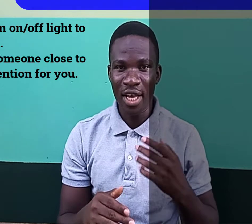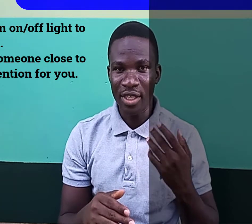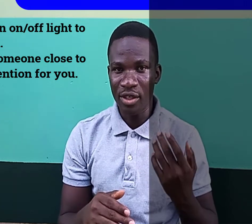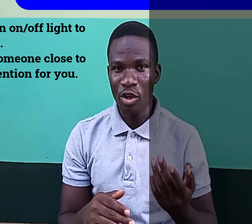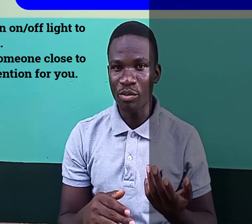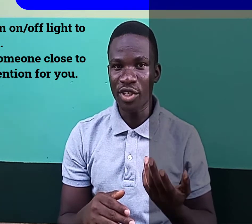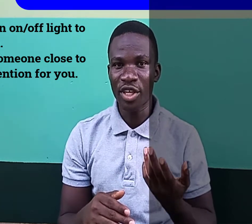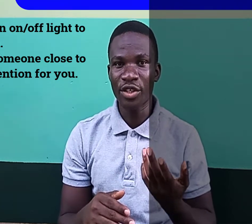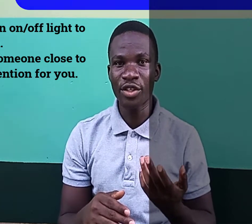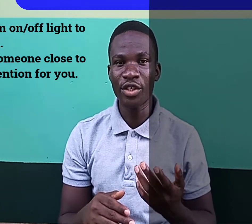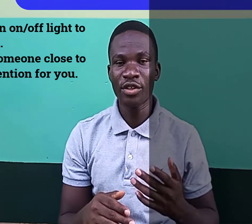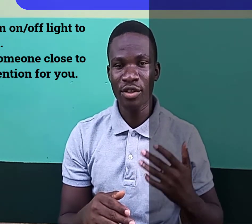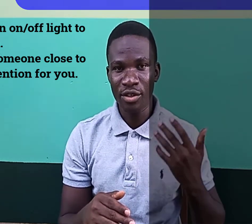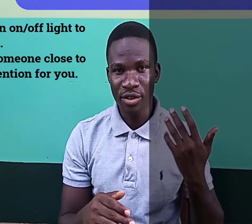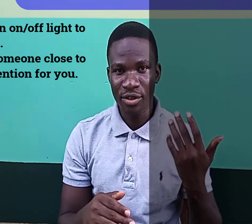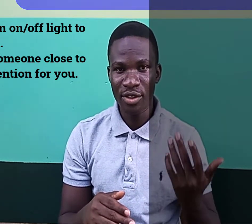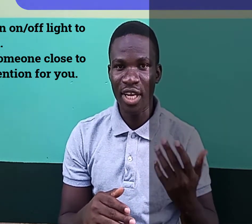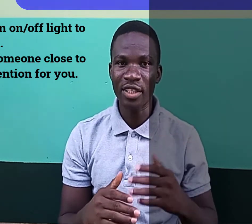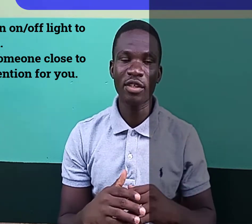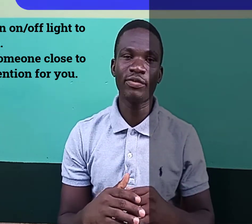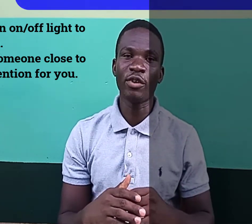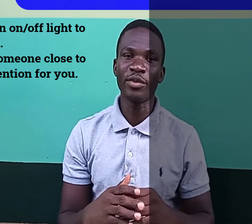then communication starts from there.